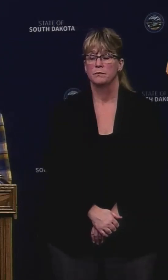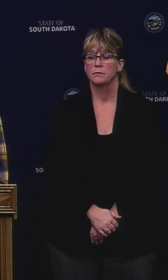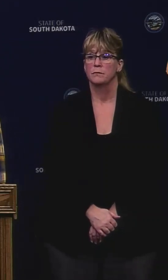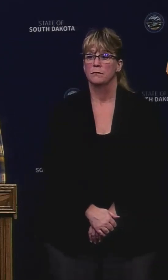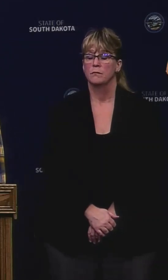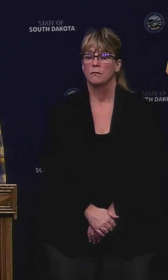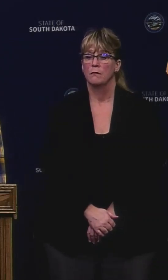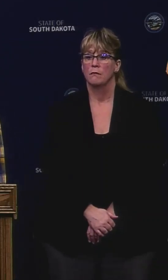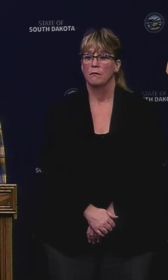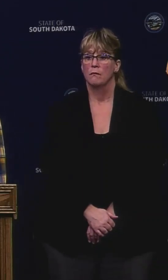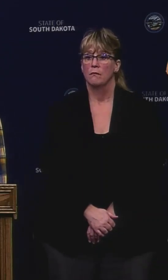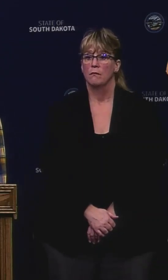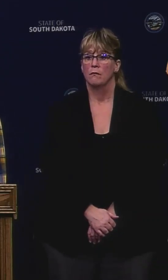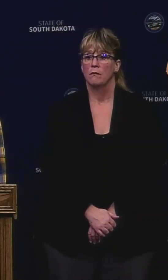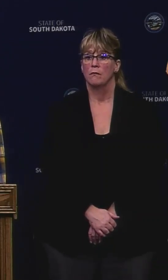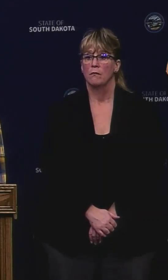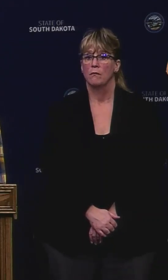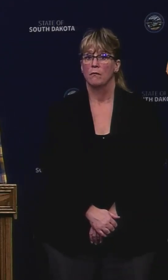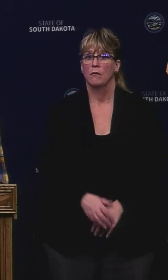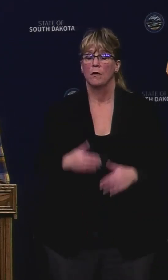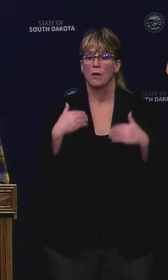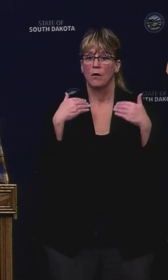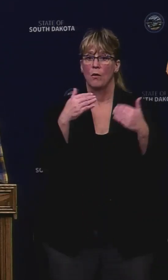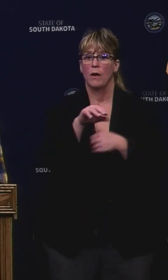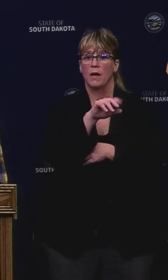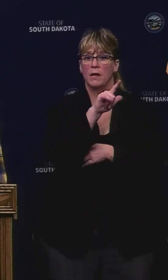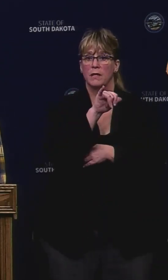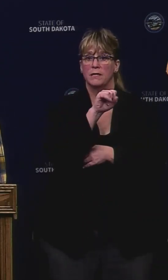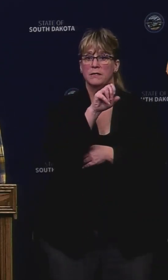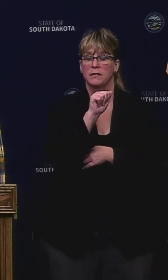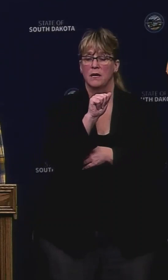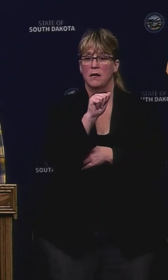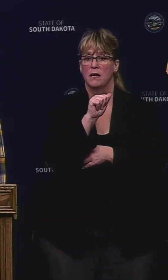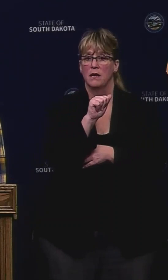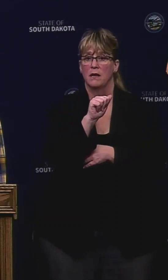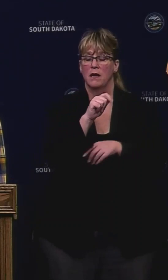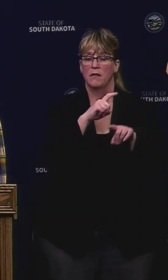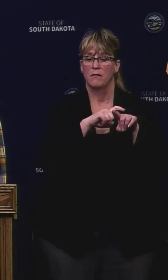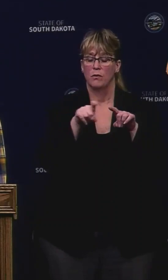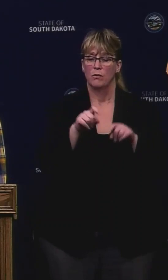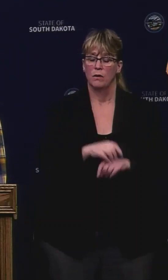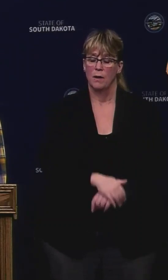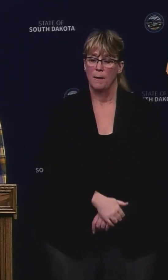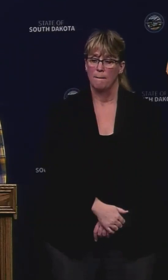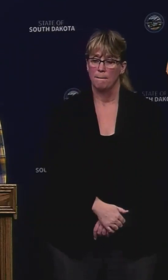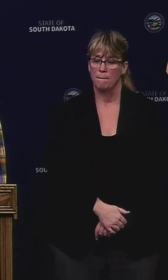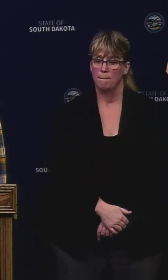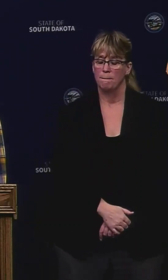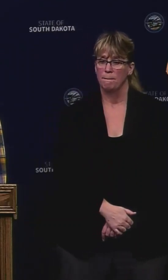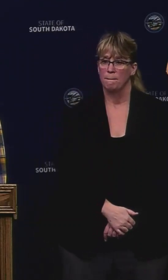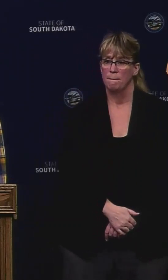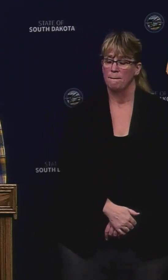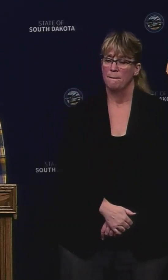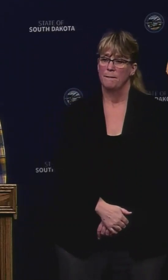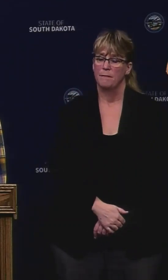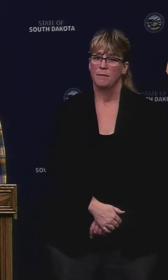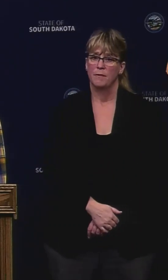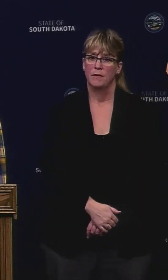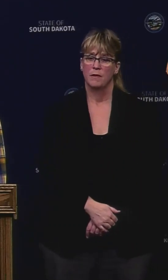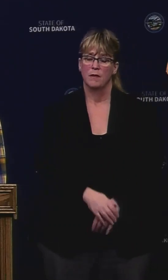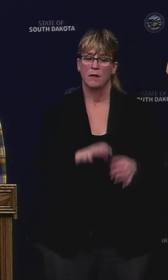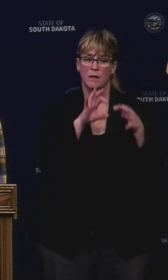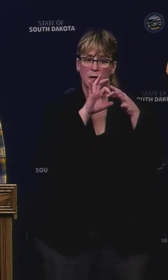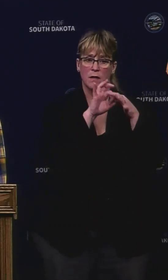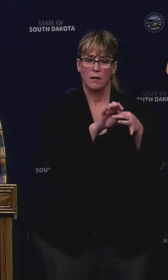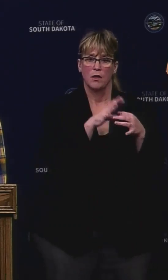This is Lisa with the Argus Leader. Sure, go ahead, Lisa. Yeah, just wondering on the Smithfield topic, just wondering if once